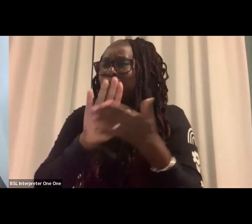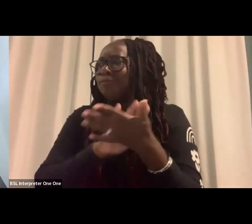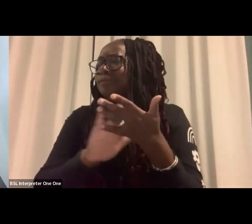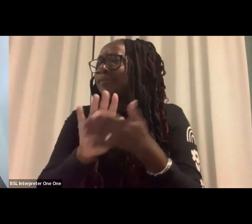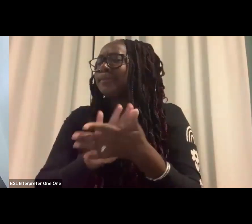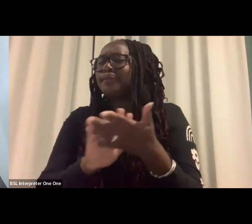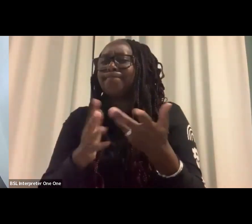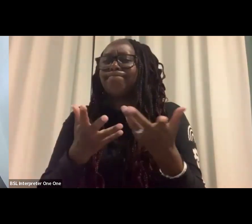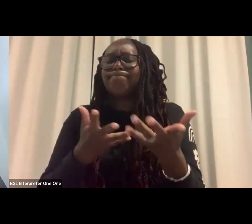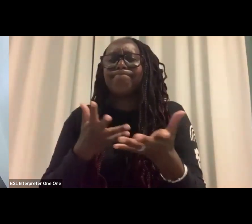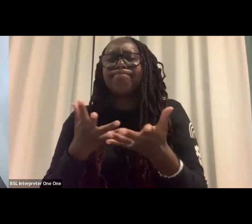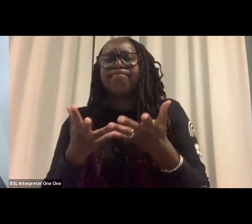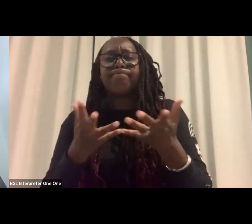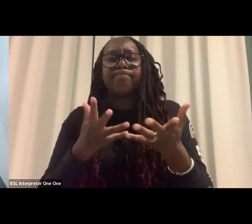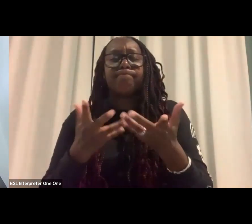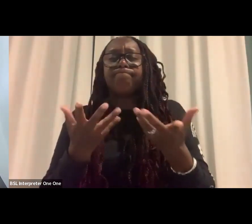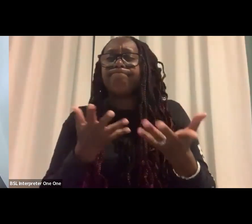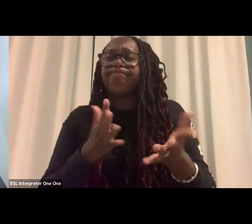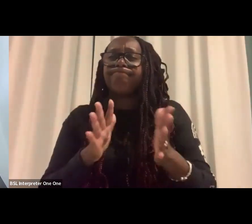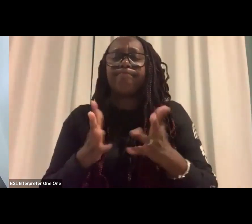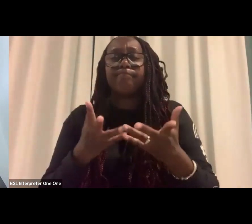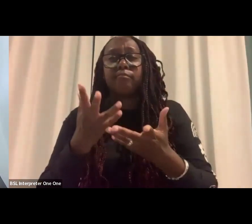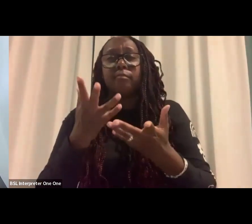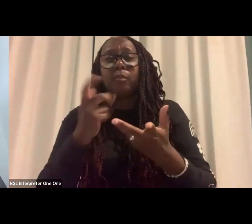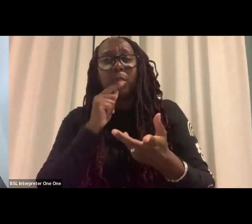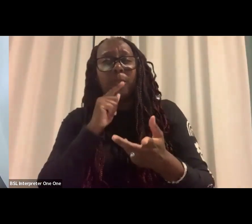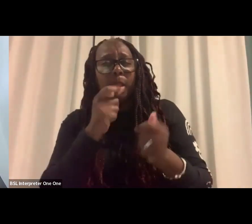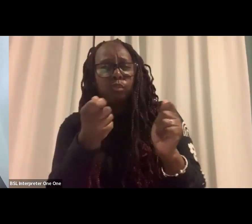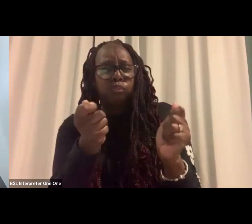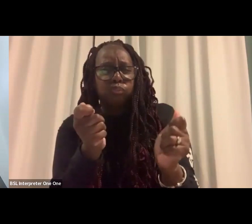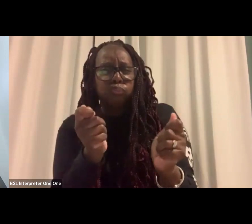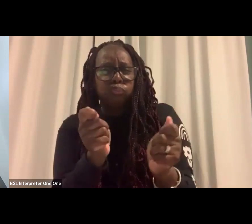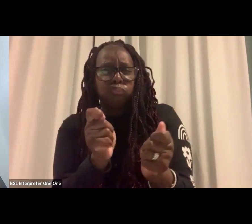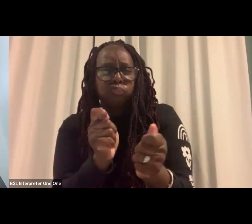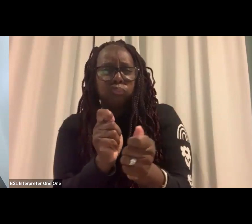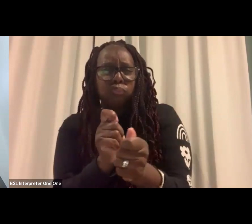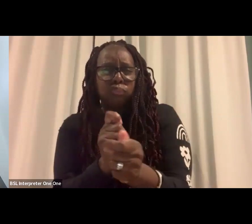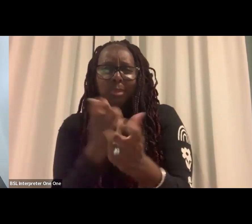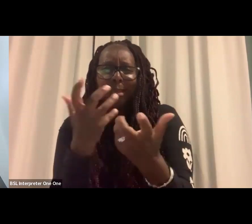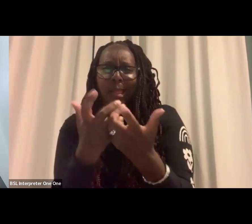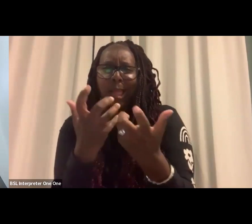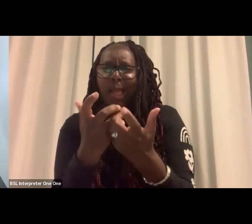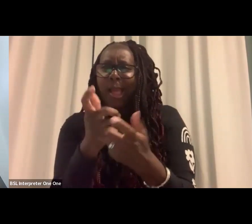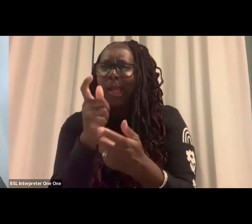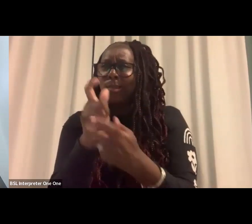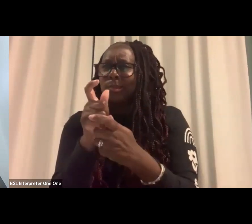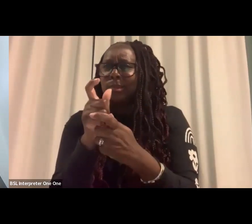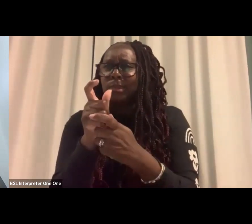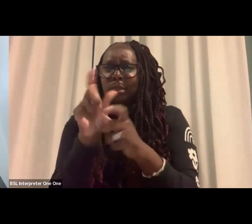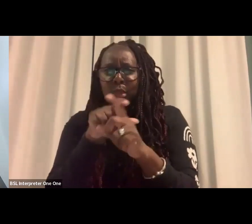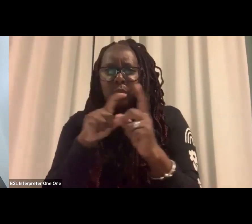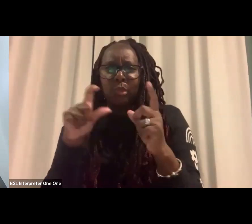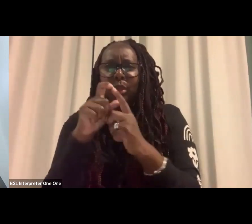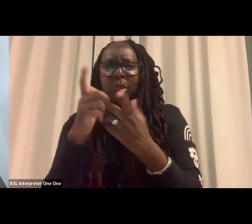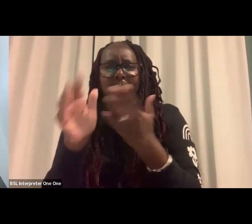that we can really have to redesign as to how to empower our marginalized communities,